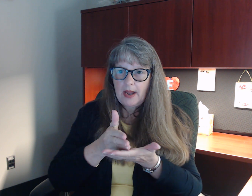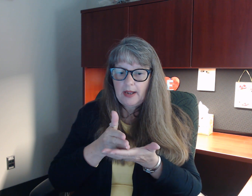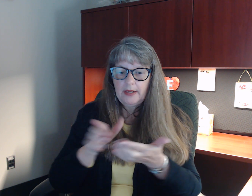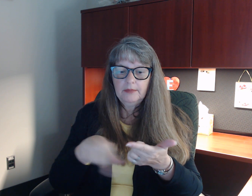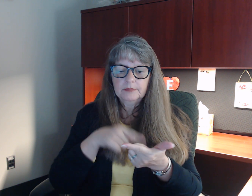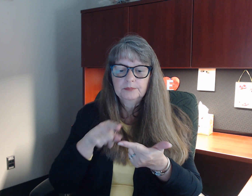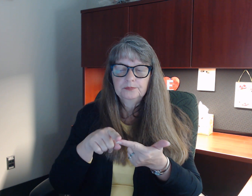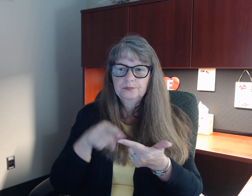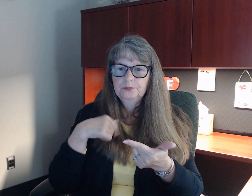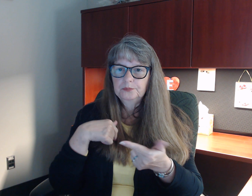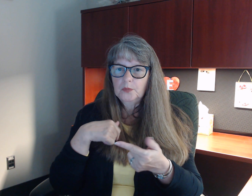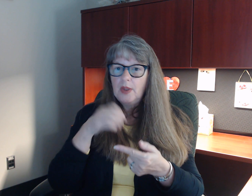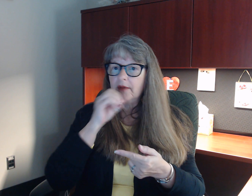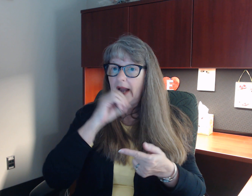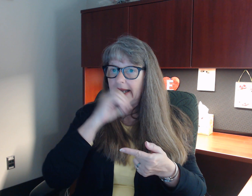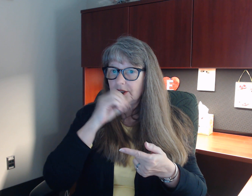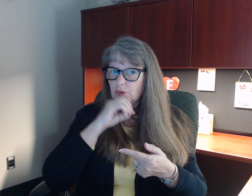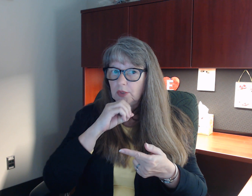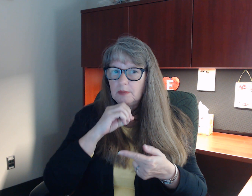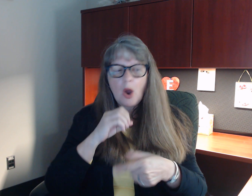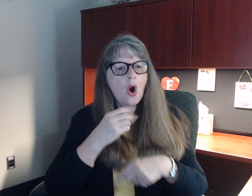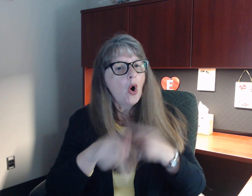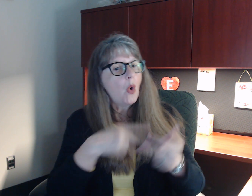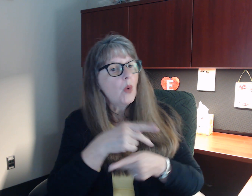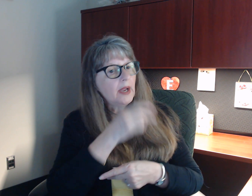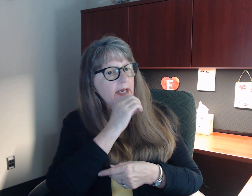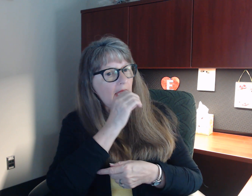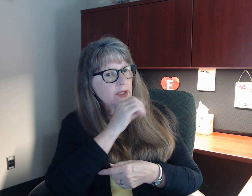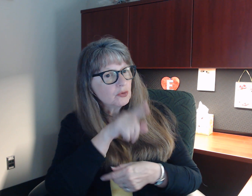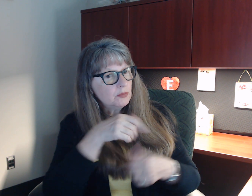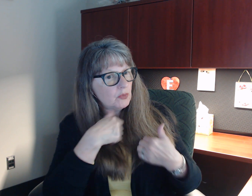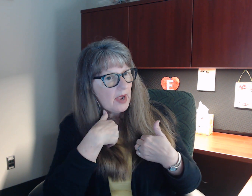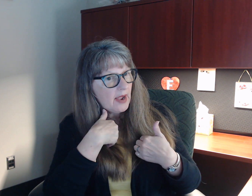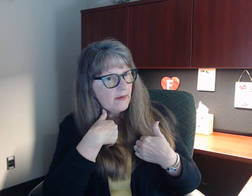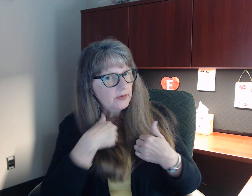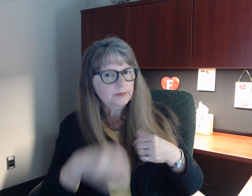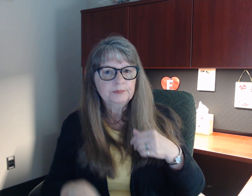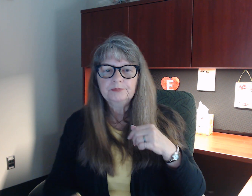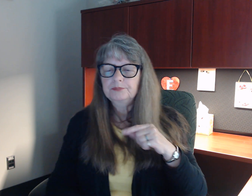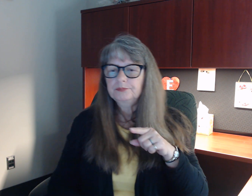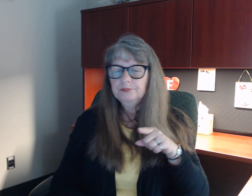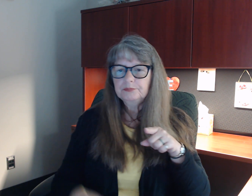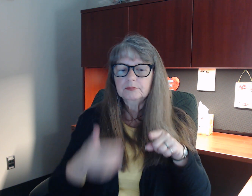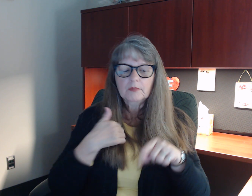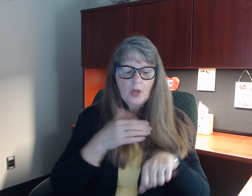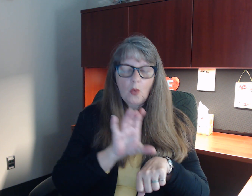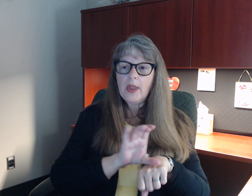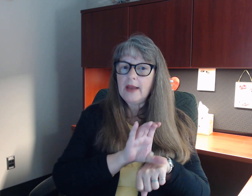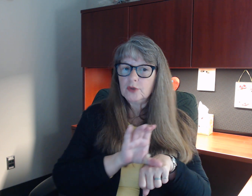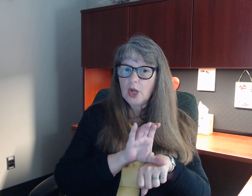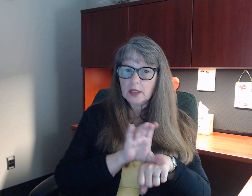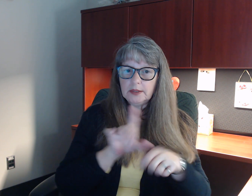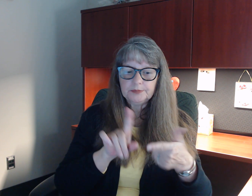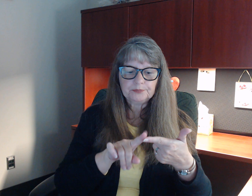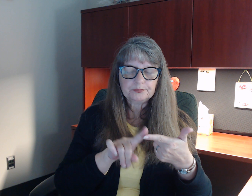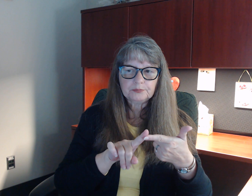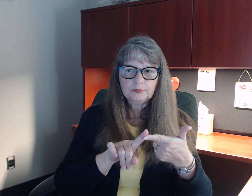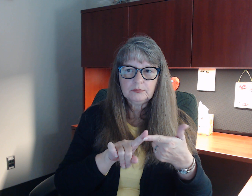pie. We have ice cream. Oh, what kind of ice cream you have? We have chocolate. We